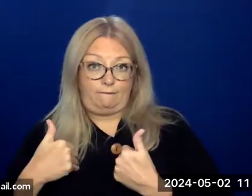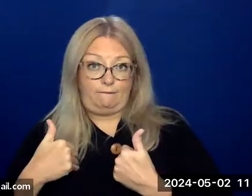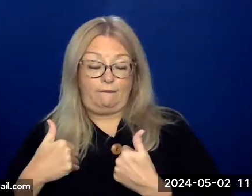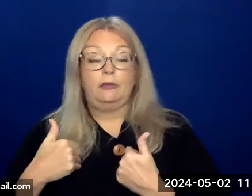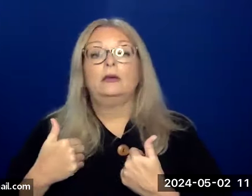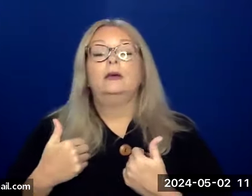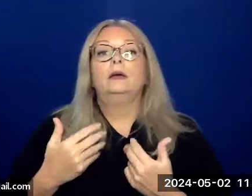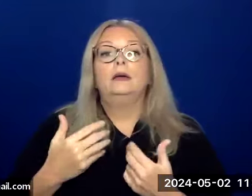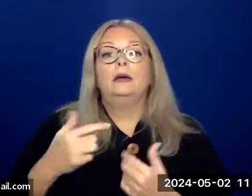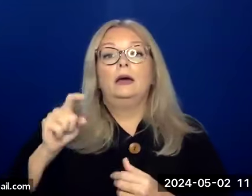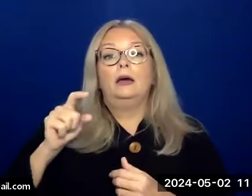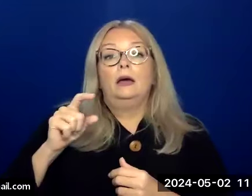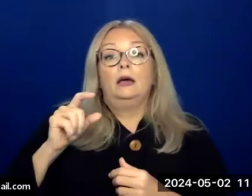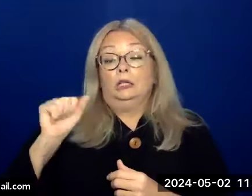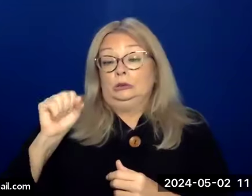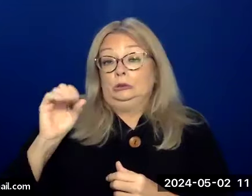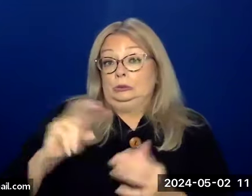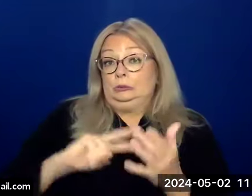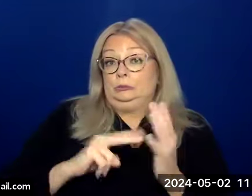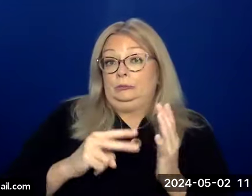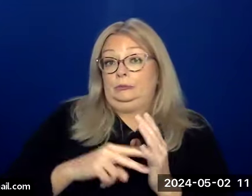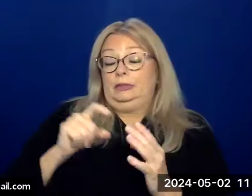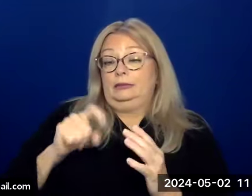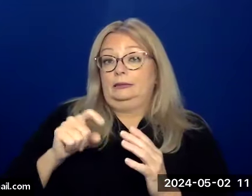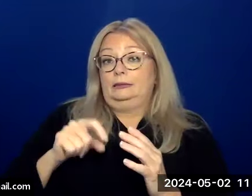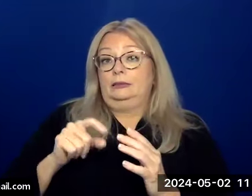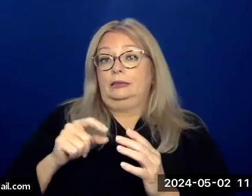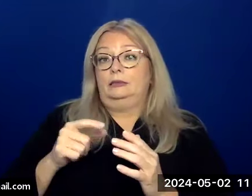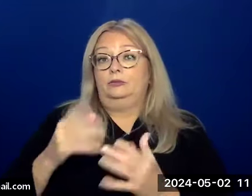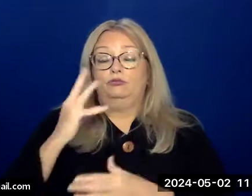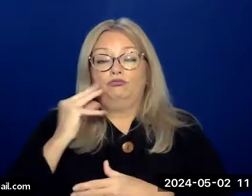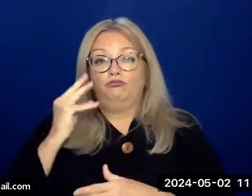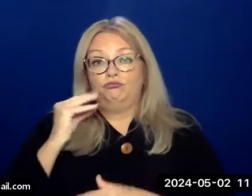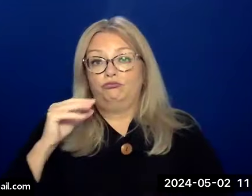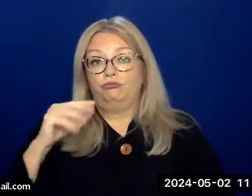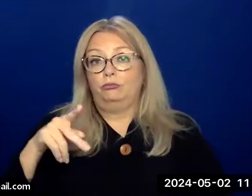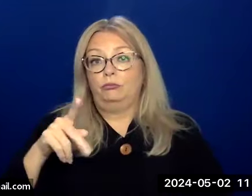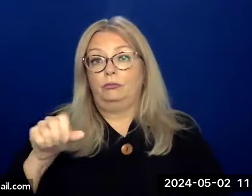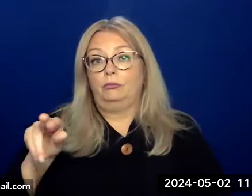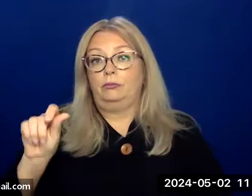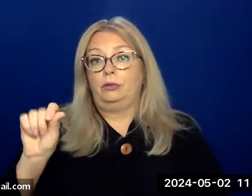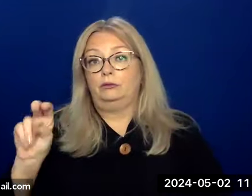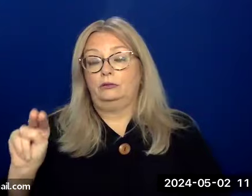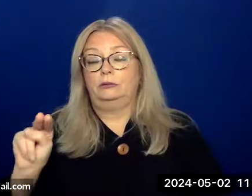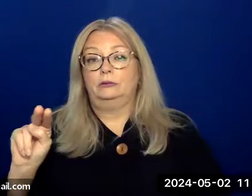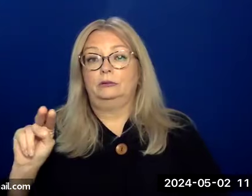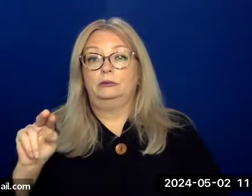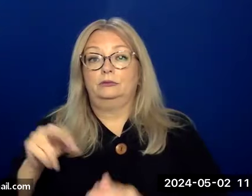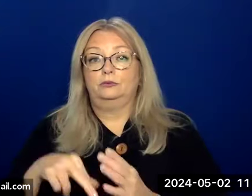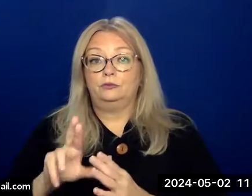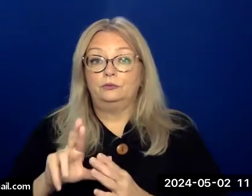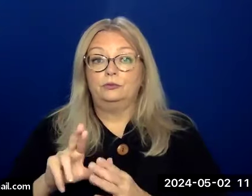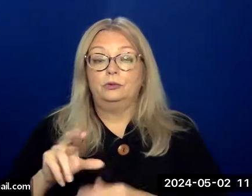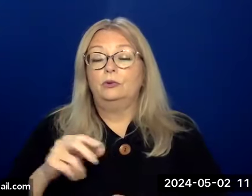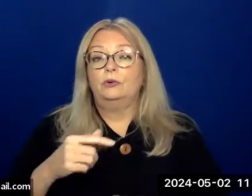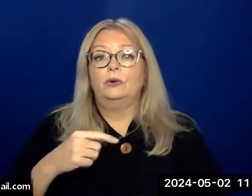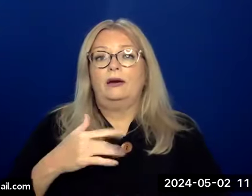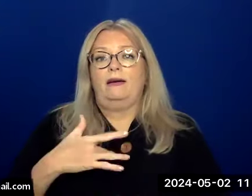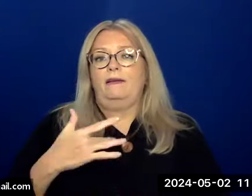I have to go through Pearson VUE. And I don't find it fair that the state